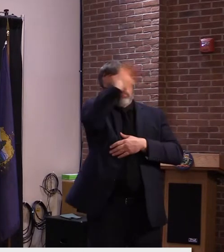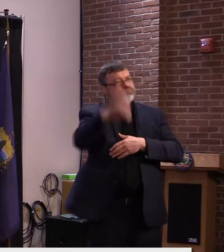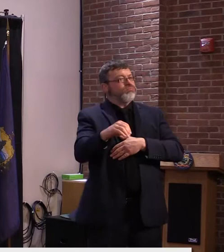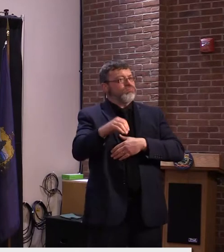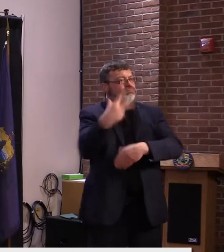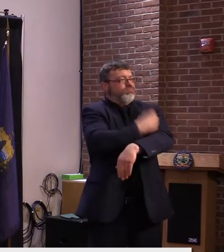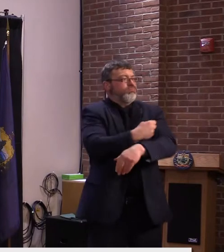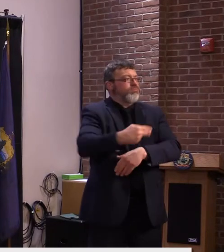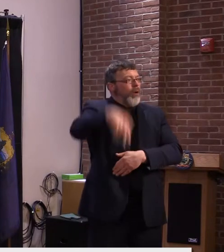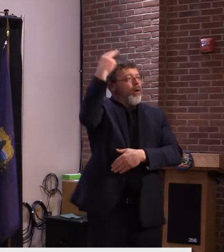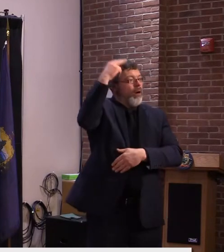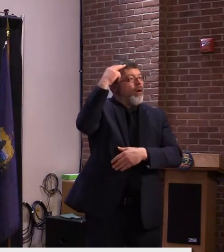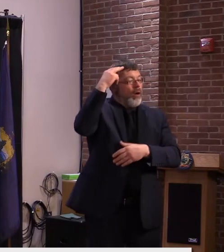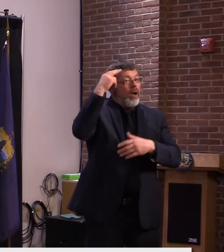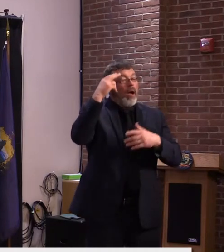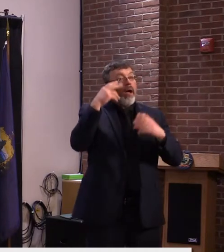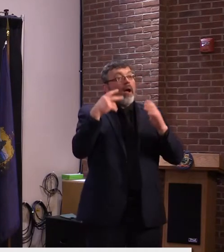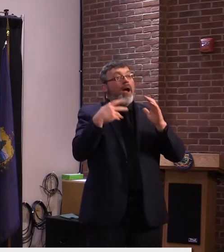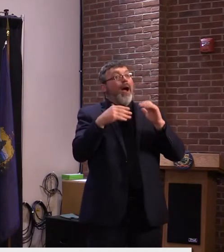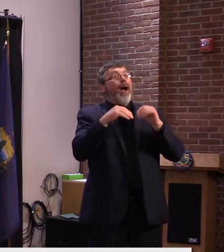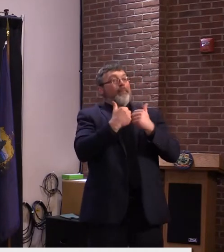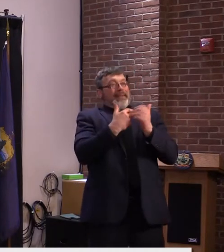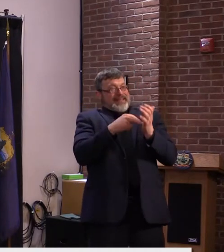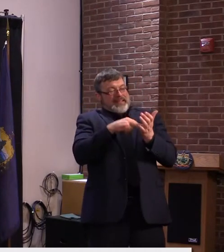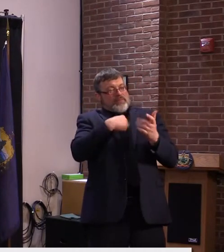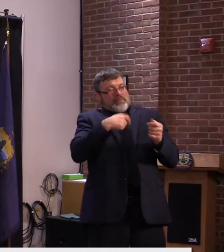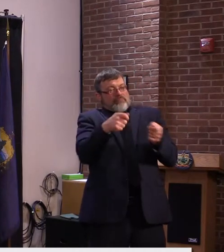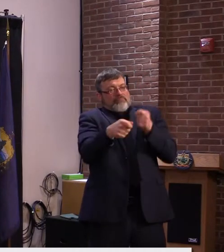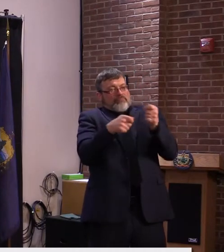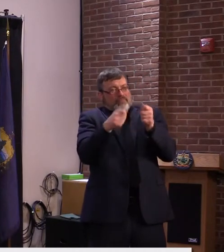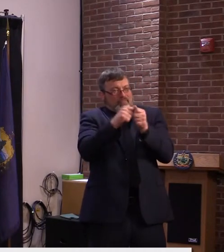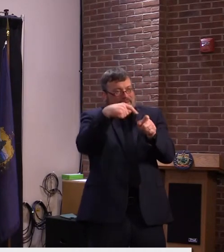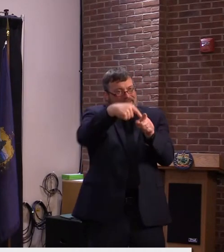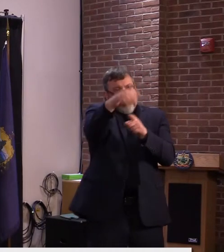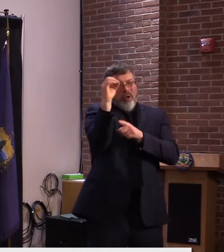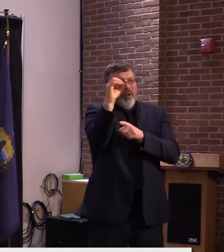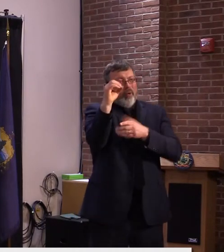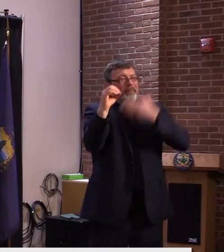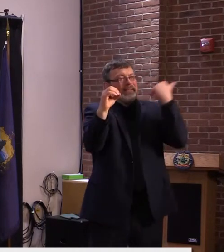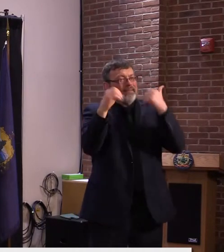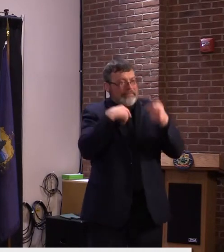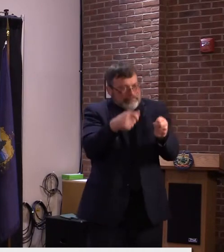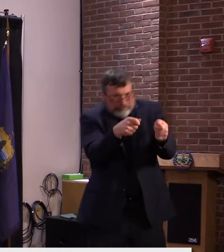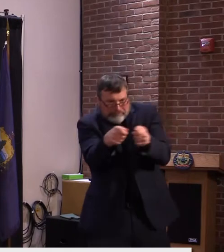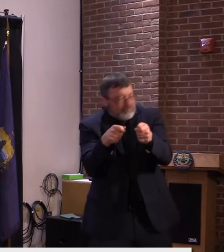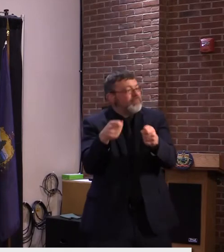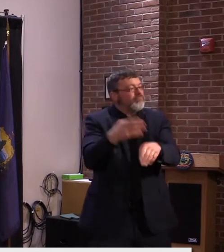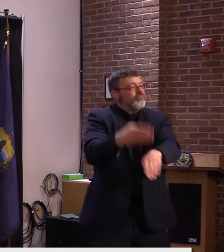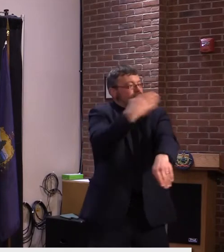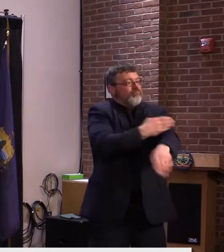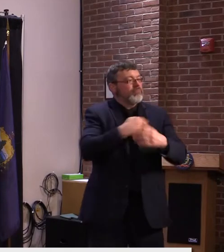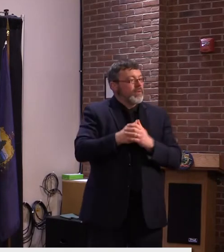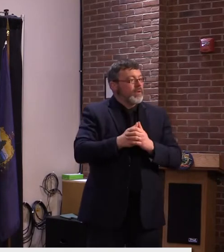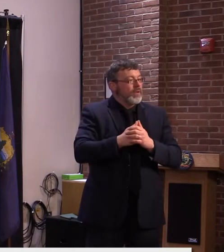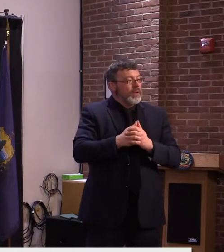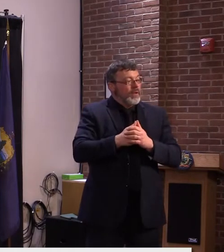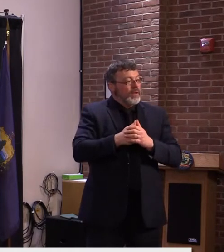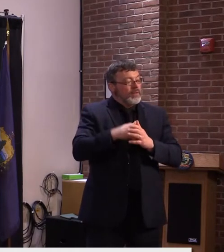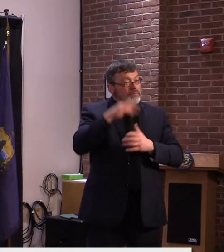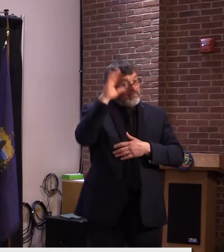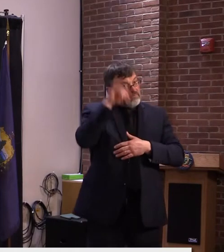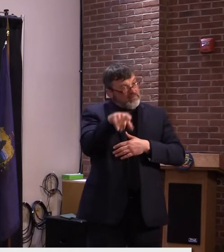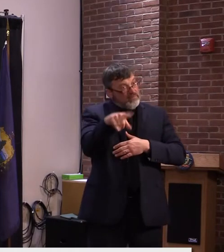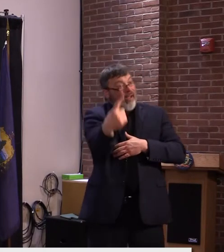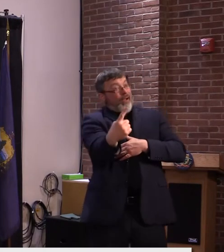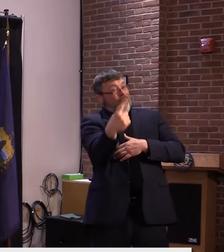this isn't just about getting through Omicron. It is about better positioning all of us to meet whatever the